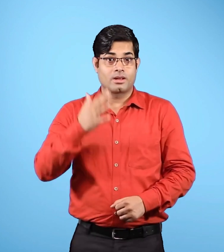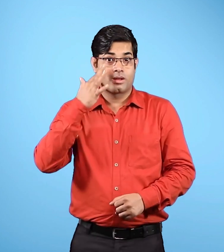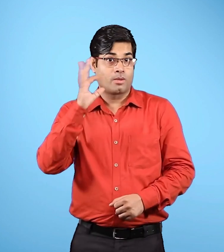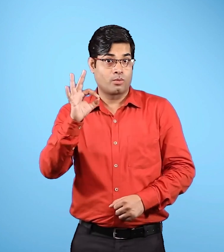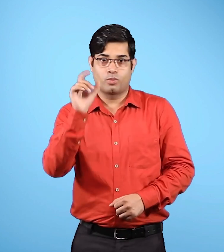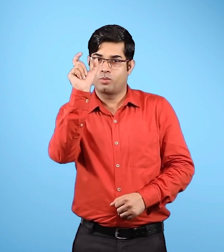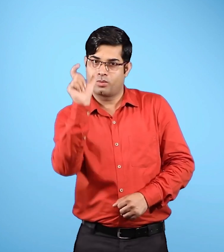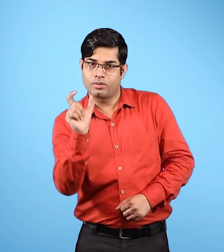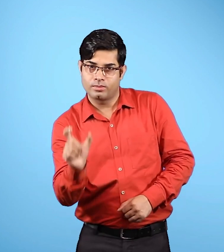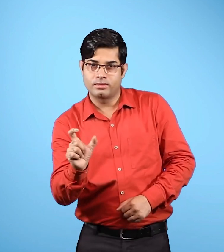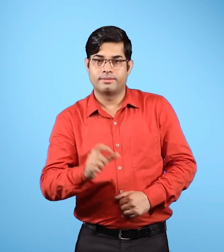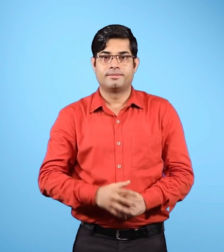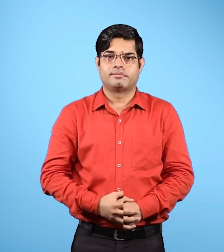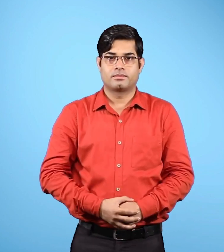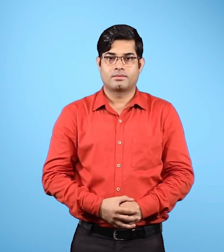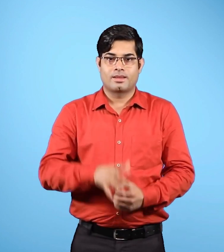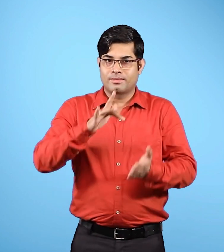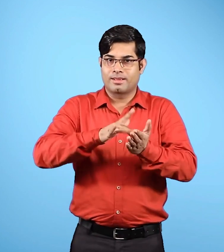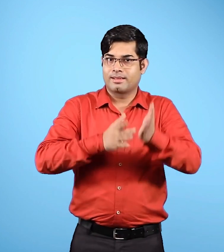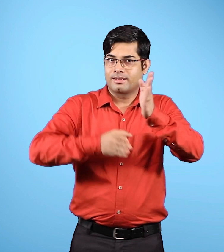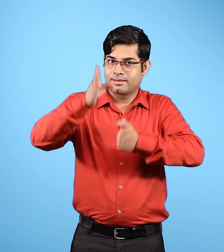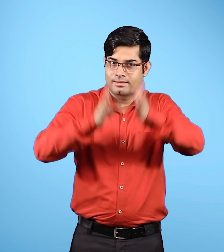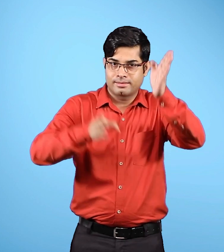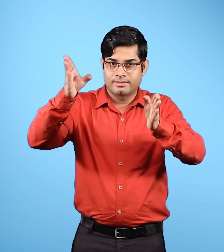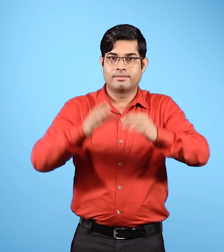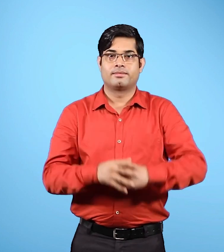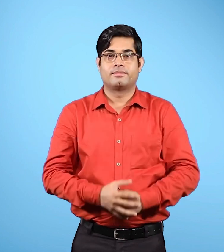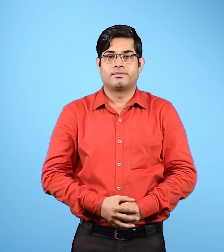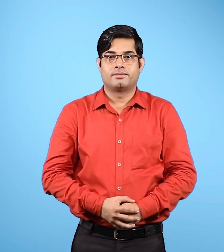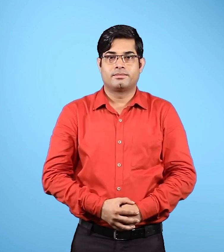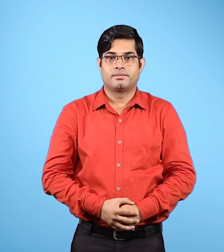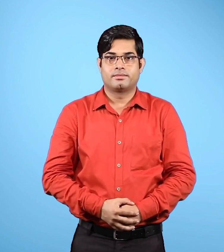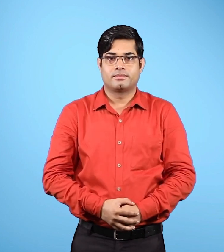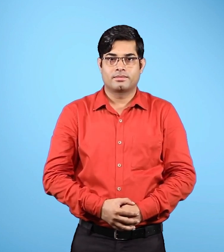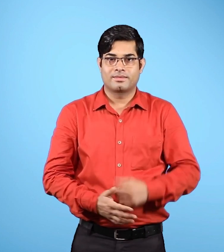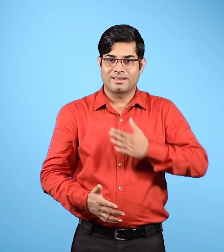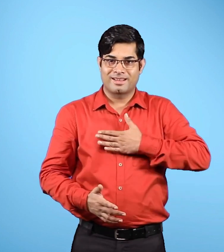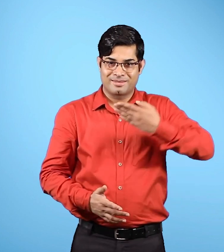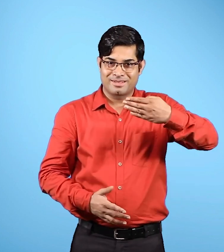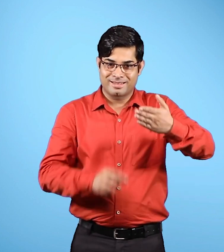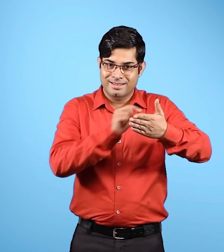The key words for this exercise are traveling,